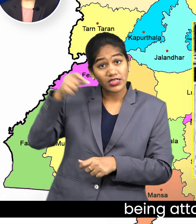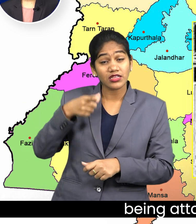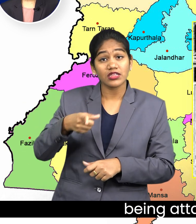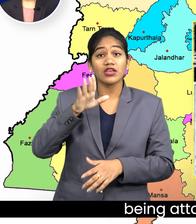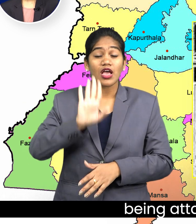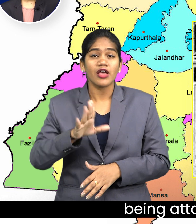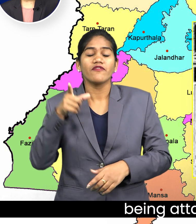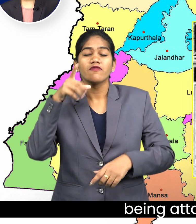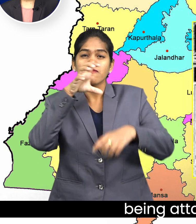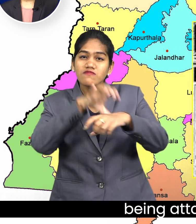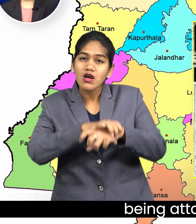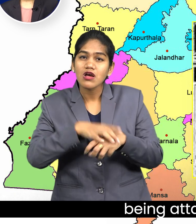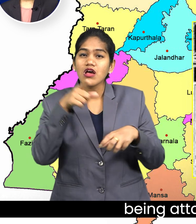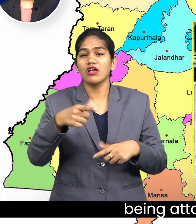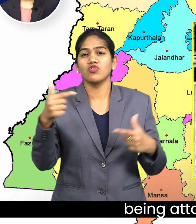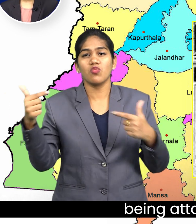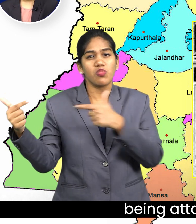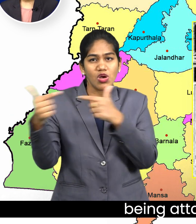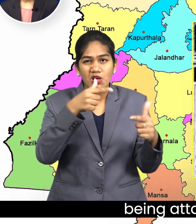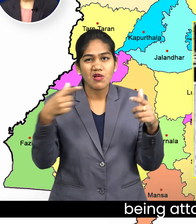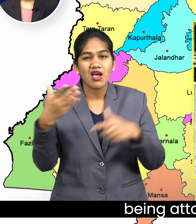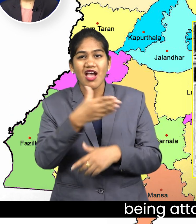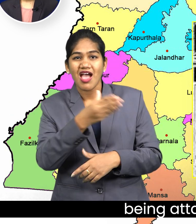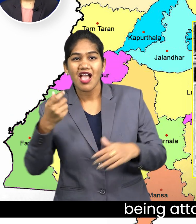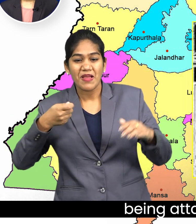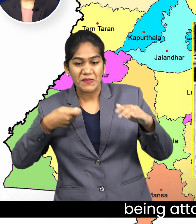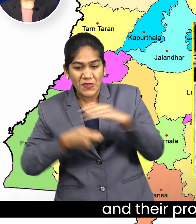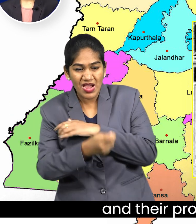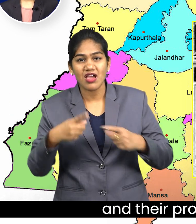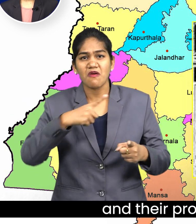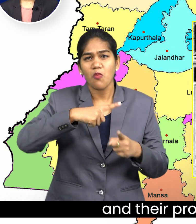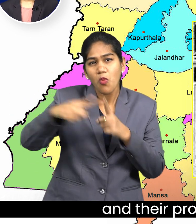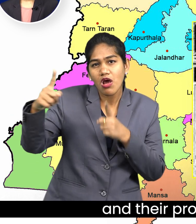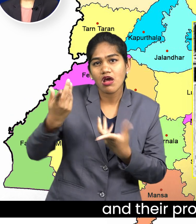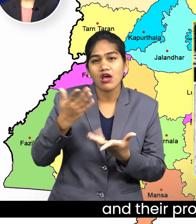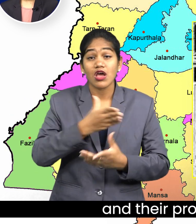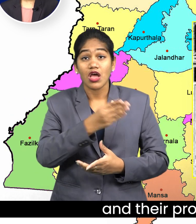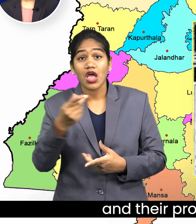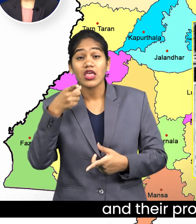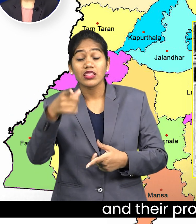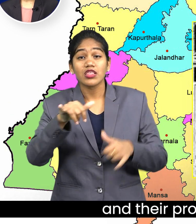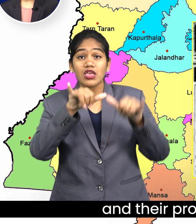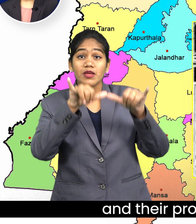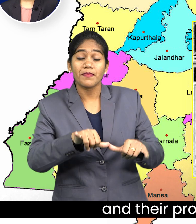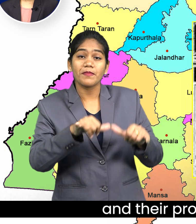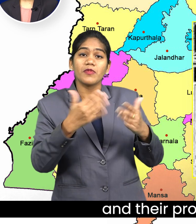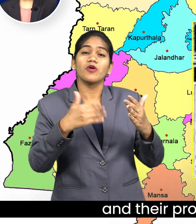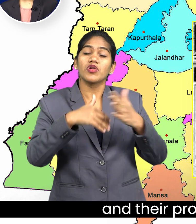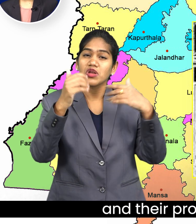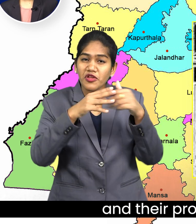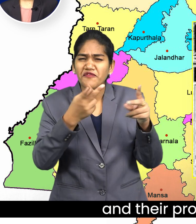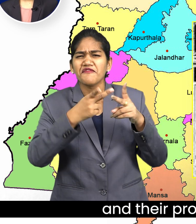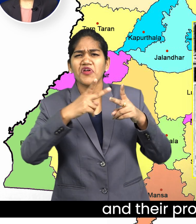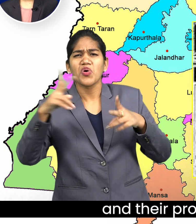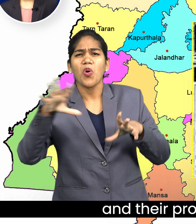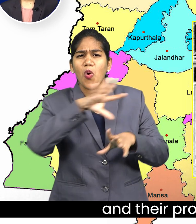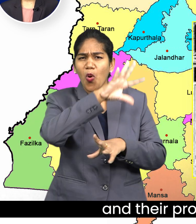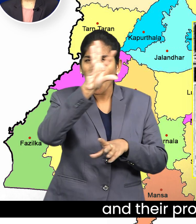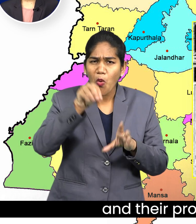being attacked and murdered and their properties being destroyed.